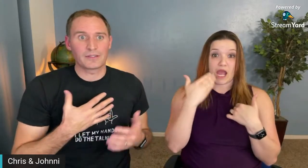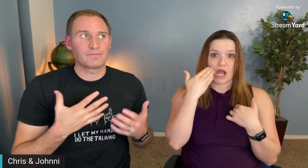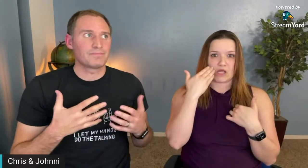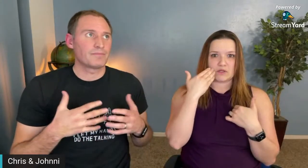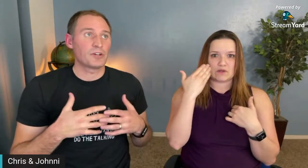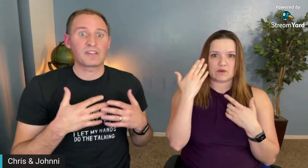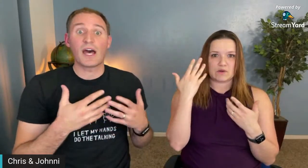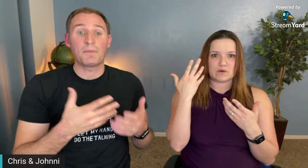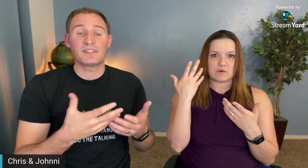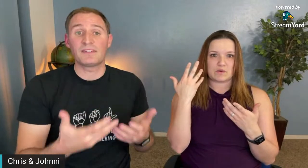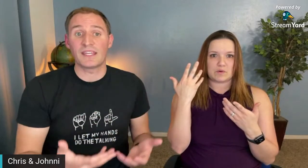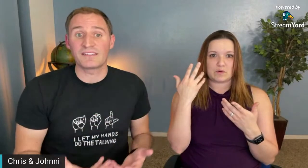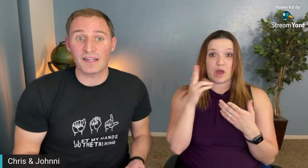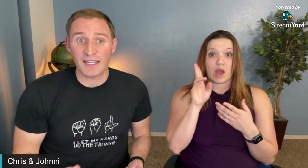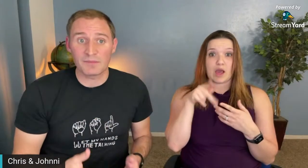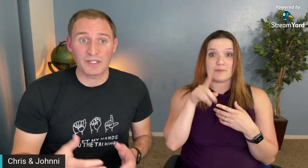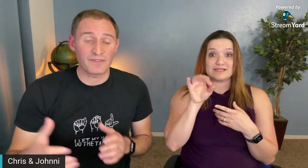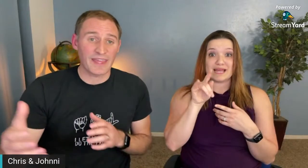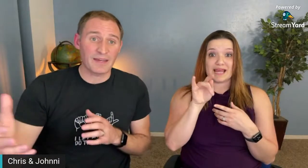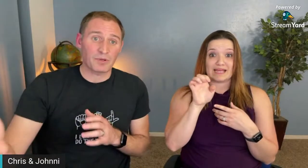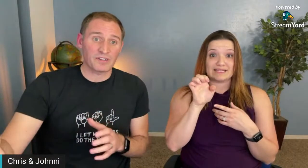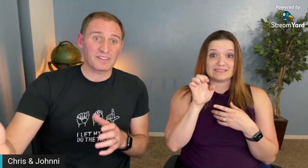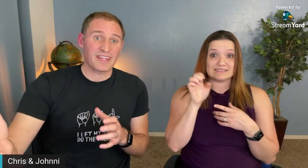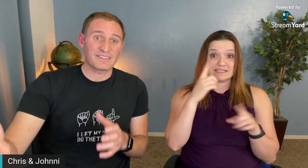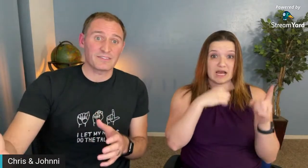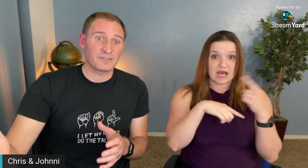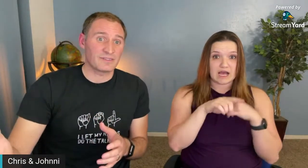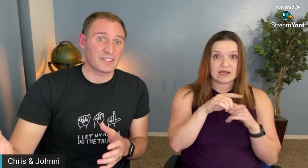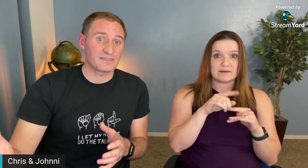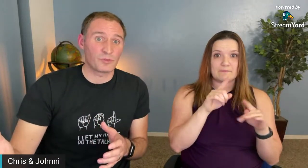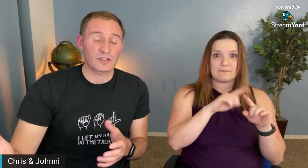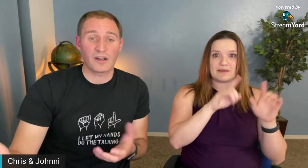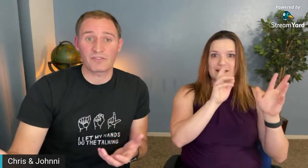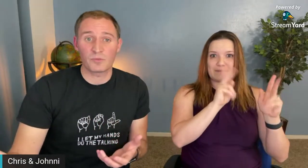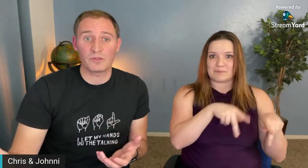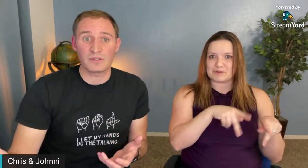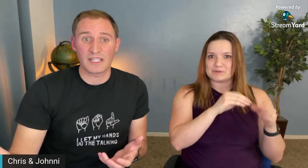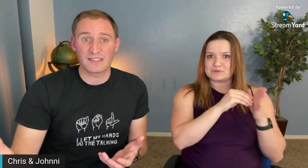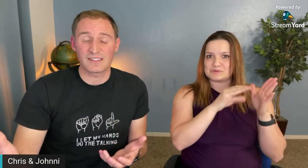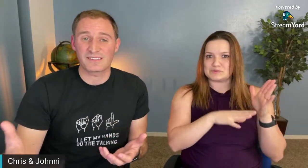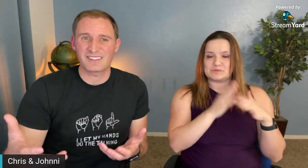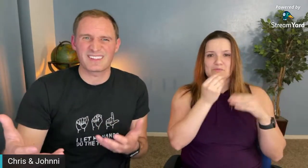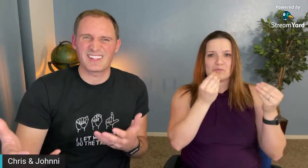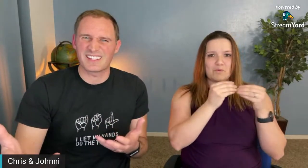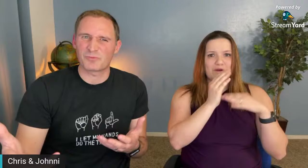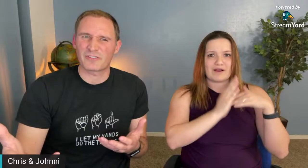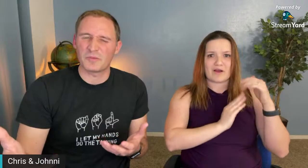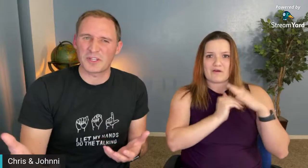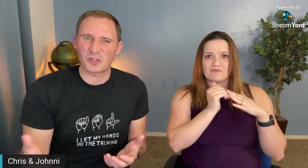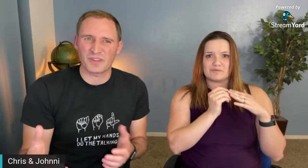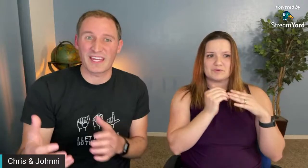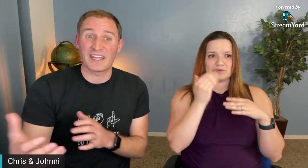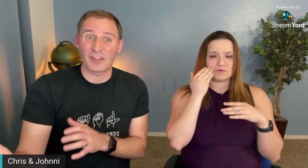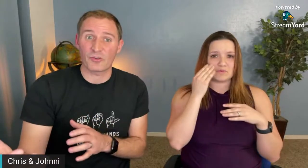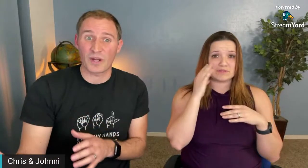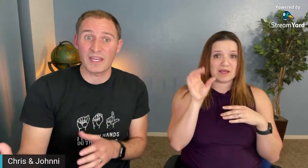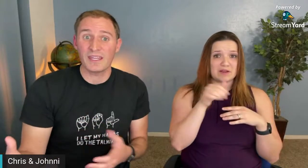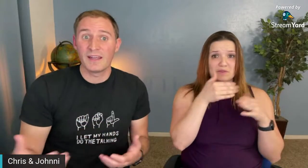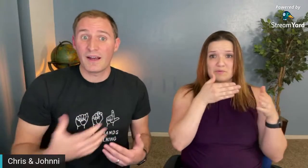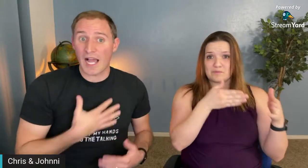the most up-to-date sign, but if that student is more comfortable and just is more familiar with another way, I'm